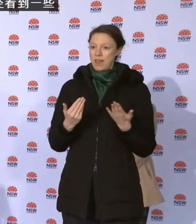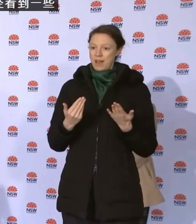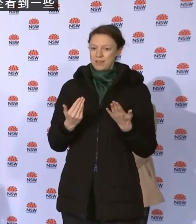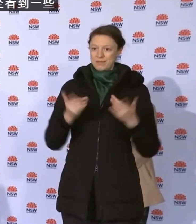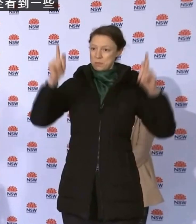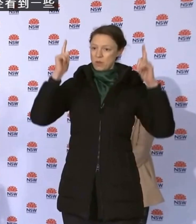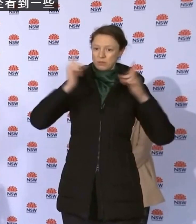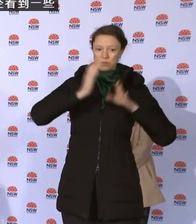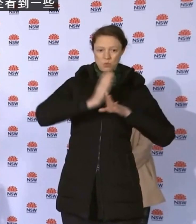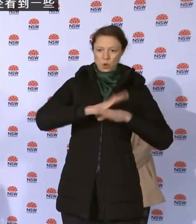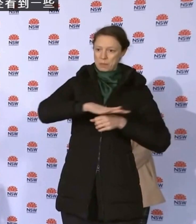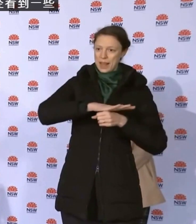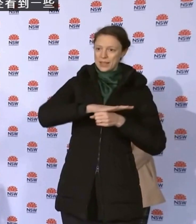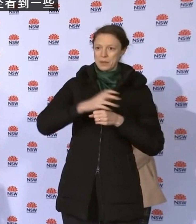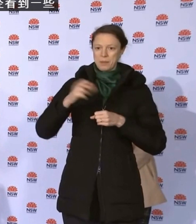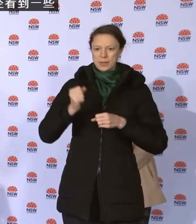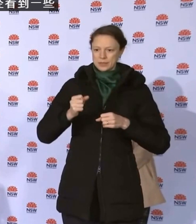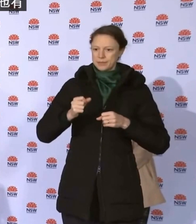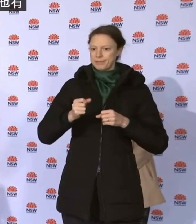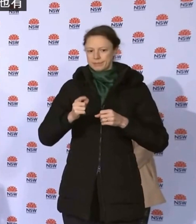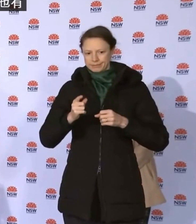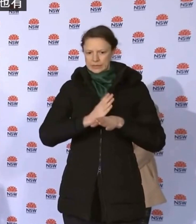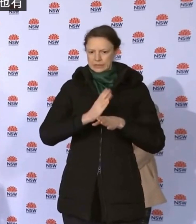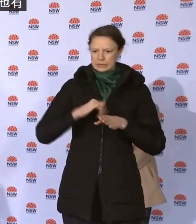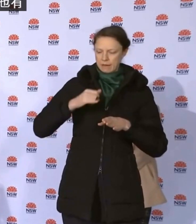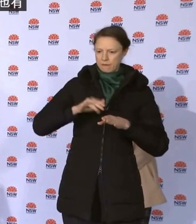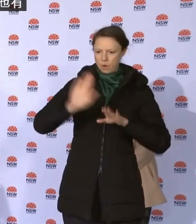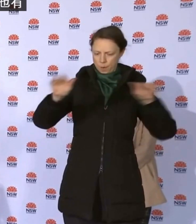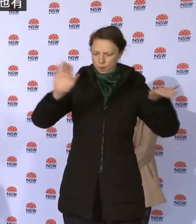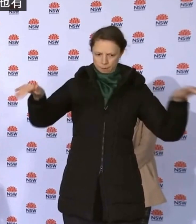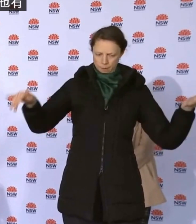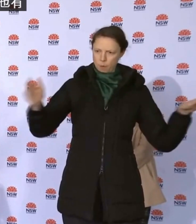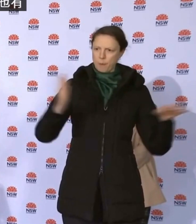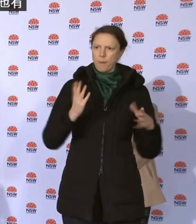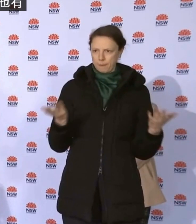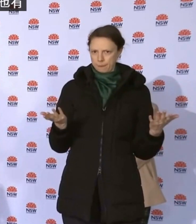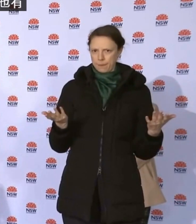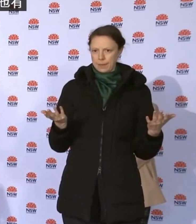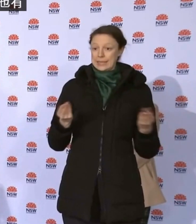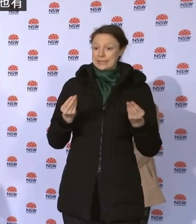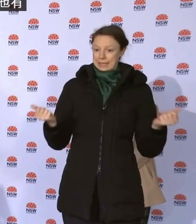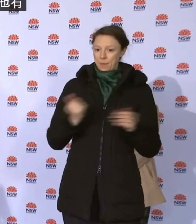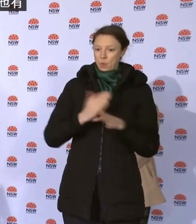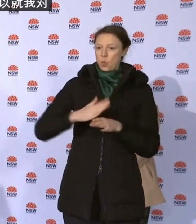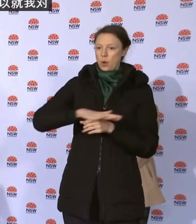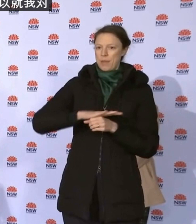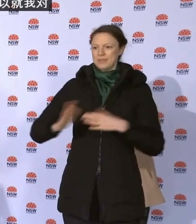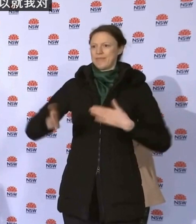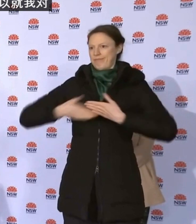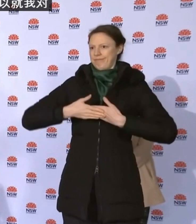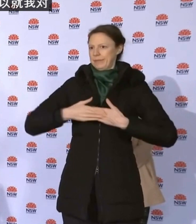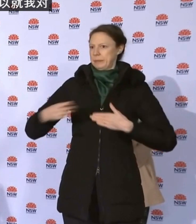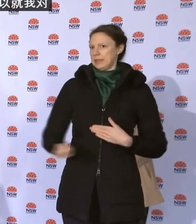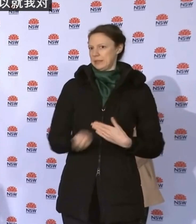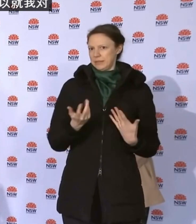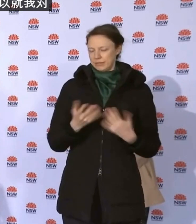actions, and clearly we have seen the closure of a number of workplaces which facilitates that as well. There are some areas